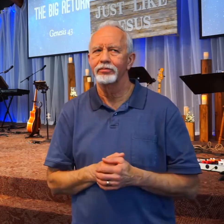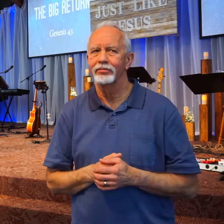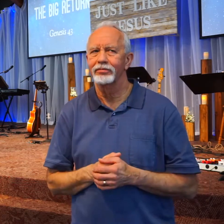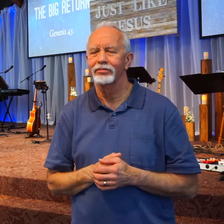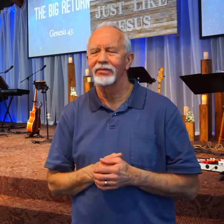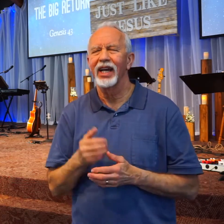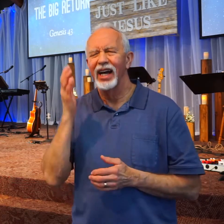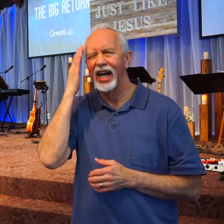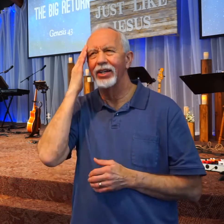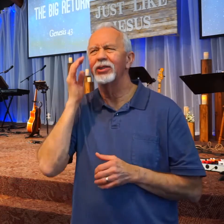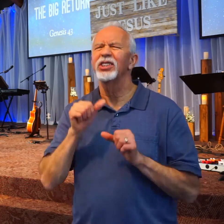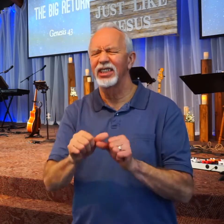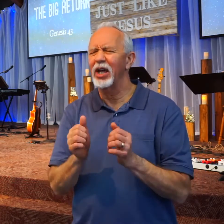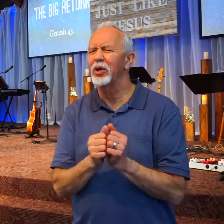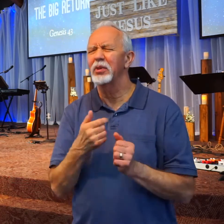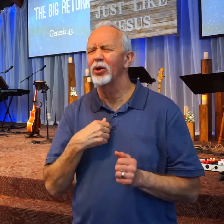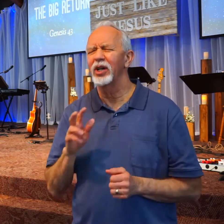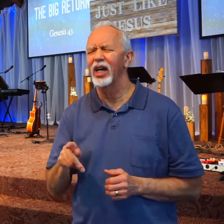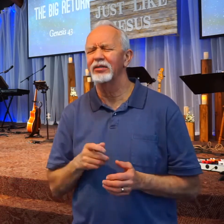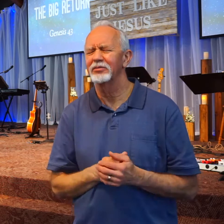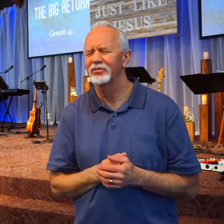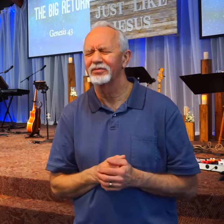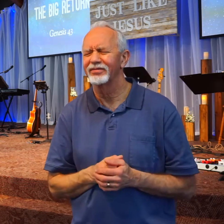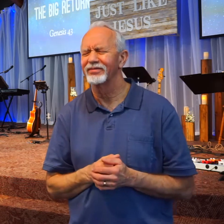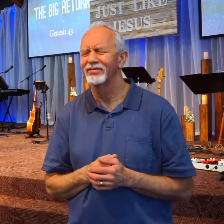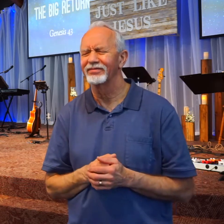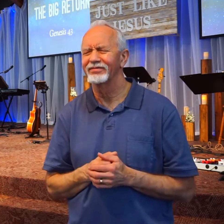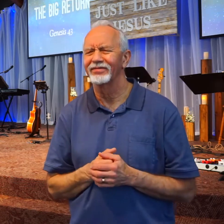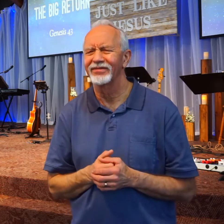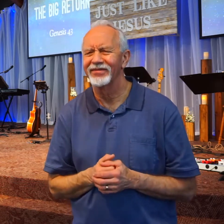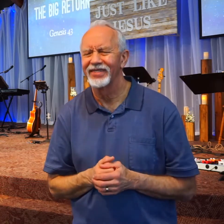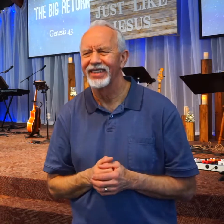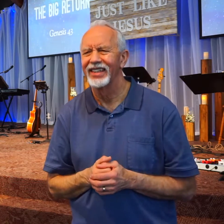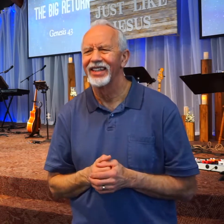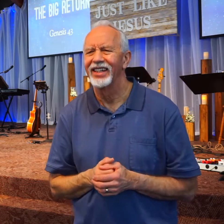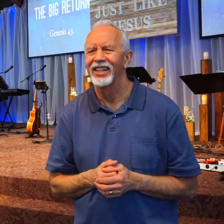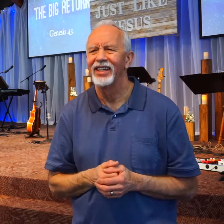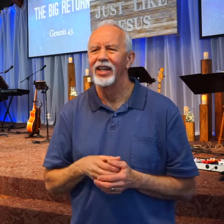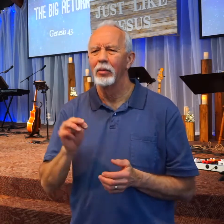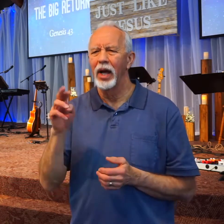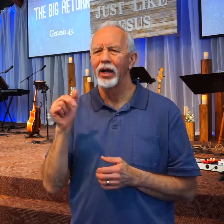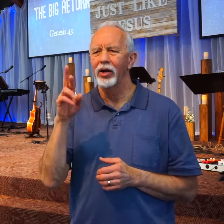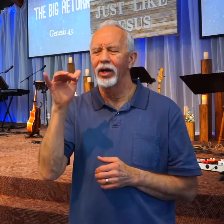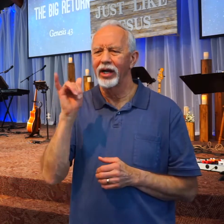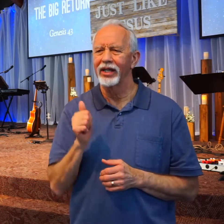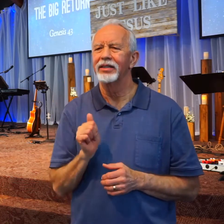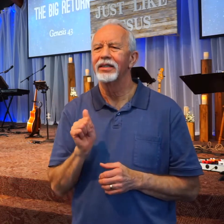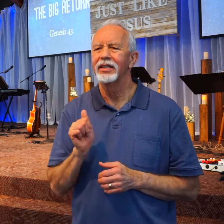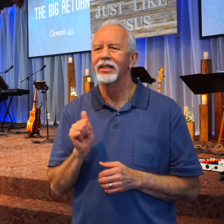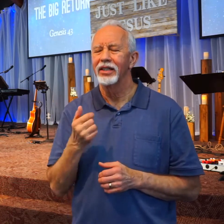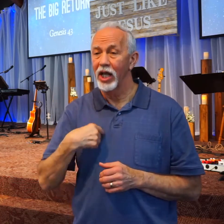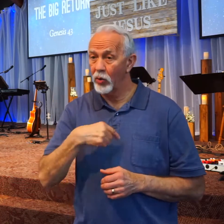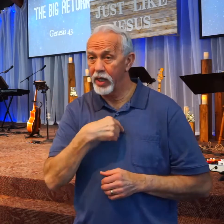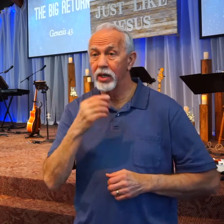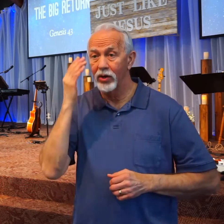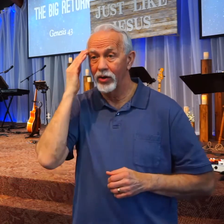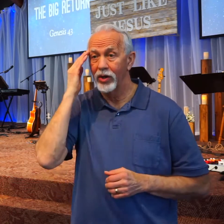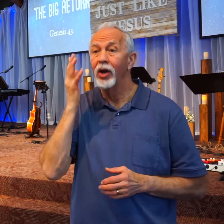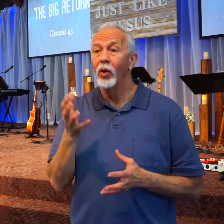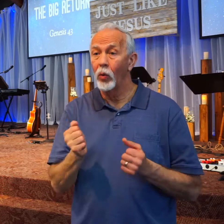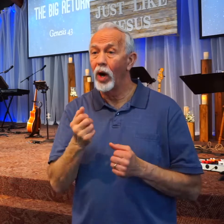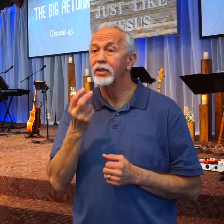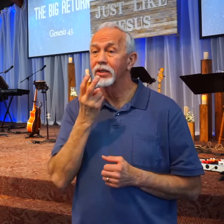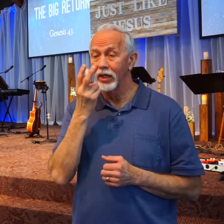I know, just stay with me. I'm just trying to keep you awake. You see, Mariah, that we know, wants a